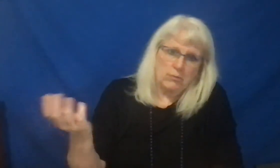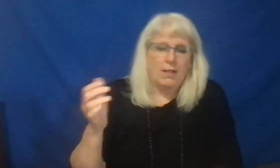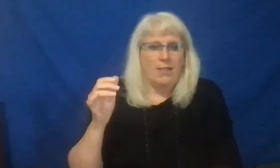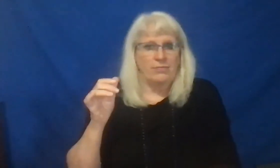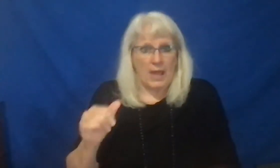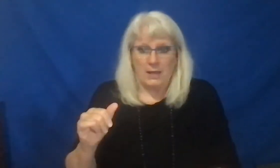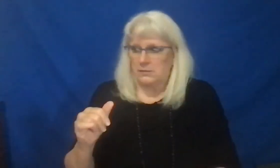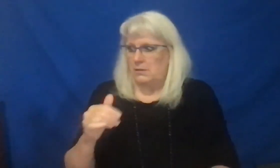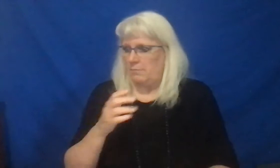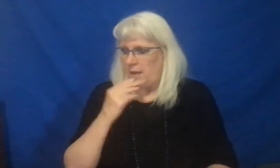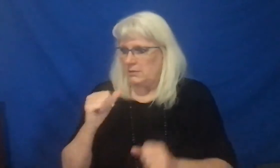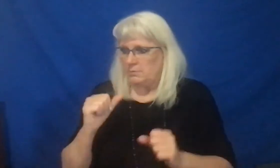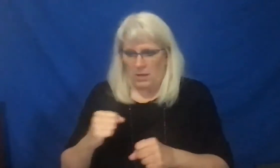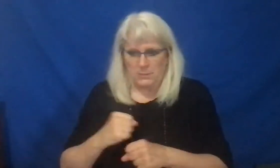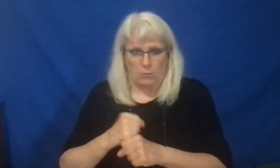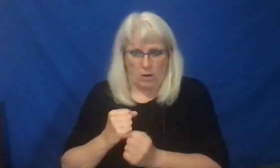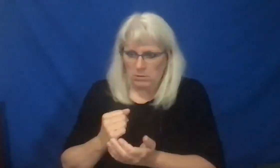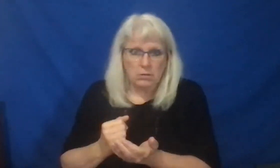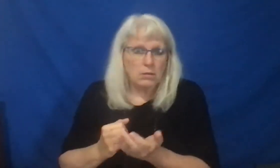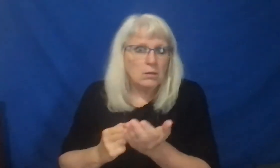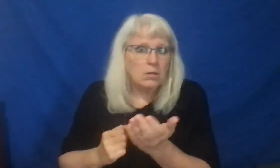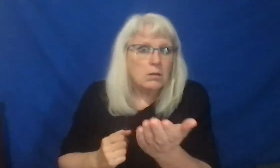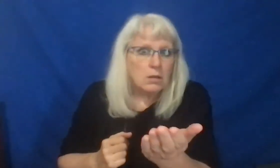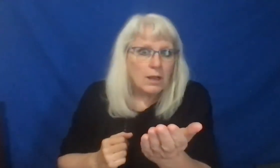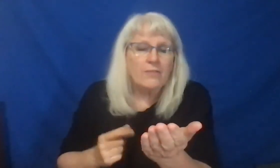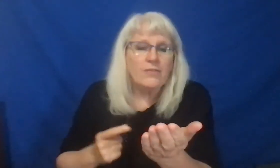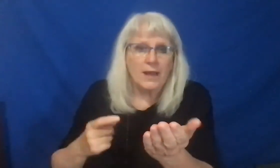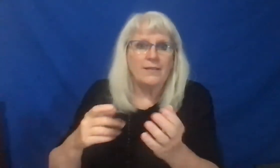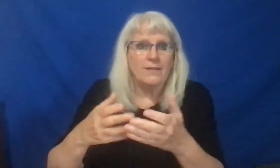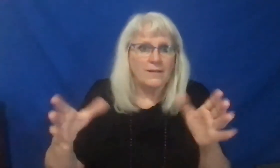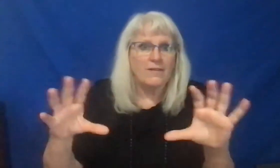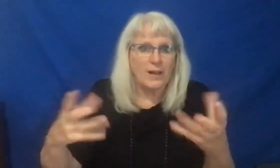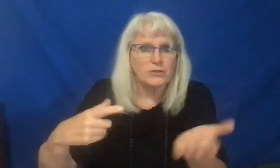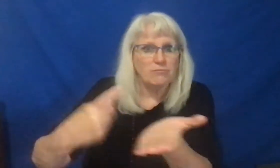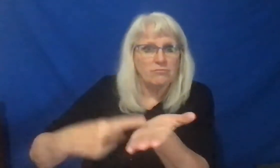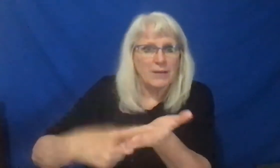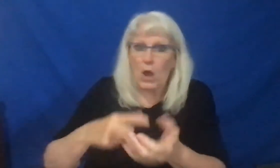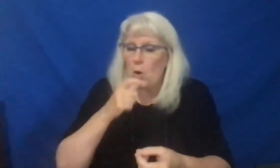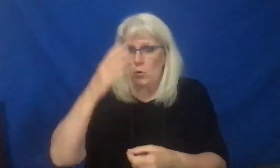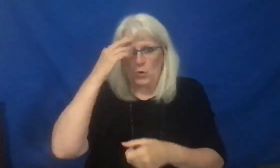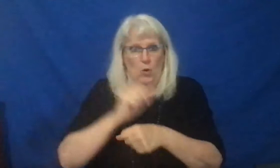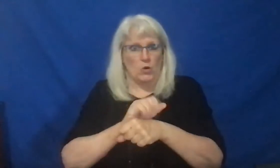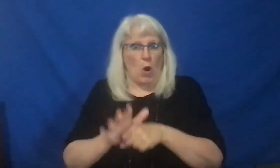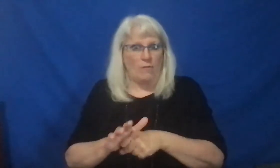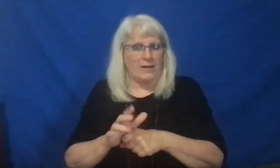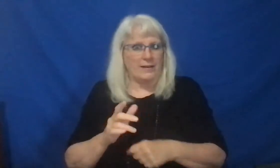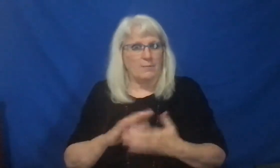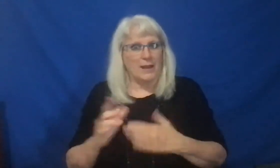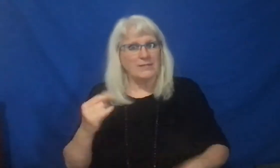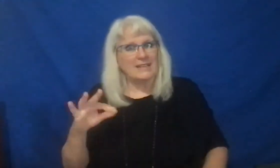for the fellowship to have this discussion. Like, who knew that COVID was going to be that amazing gift to the work that we got to do